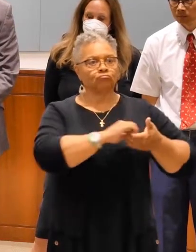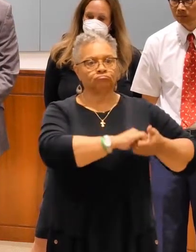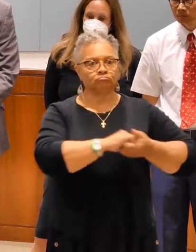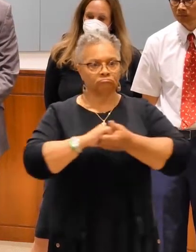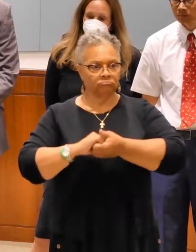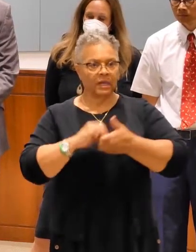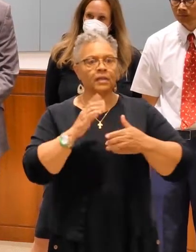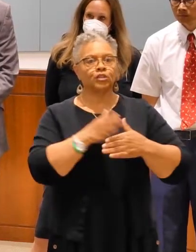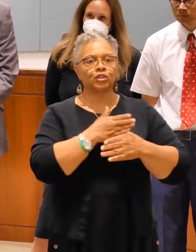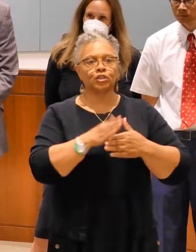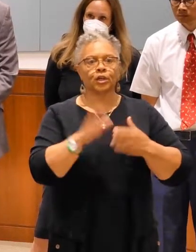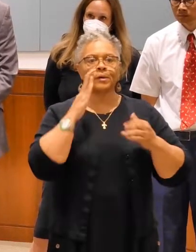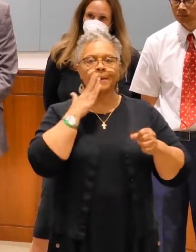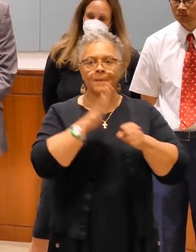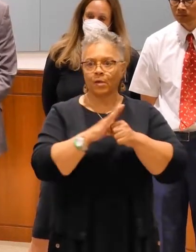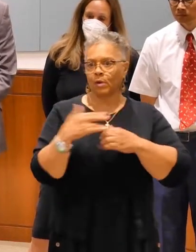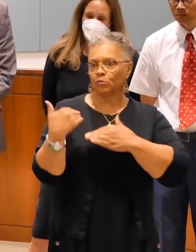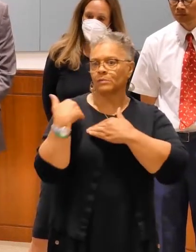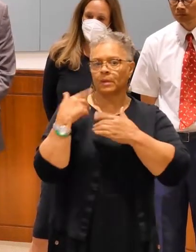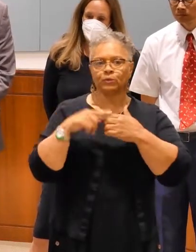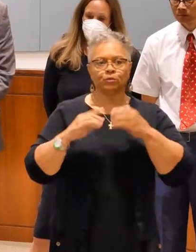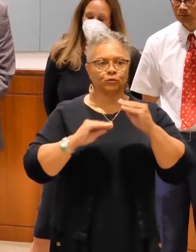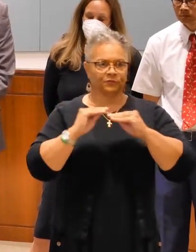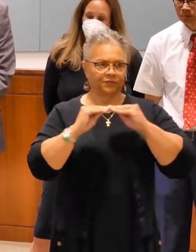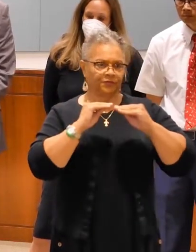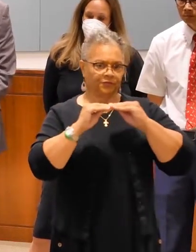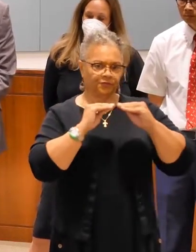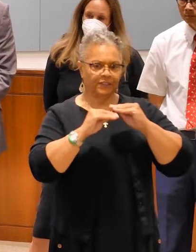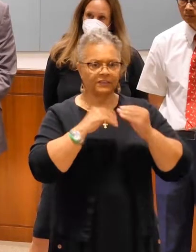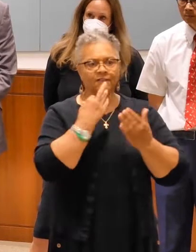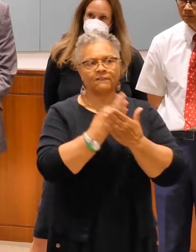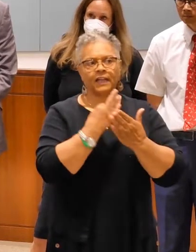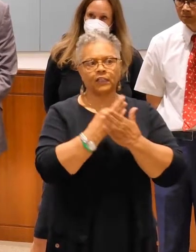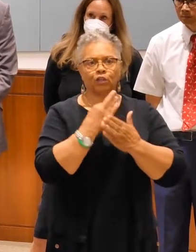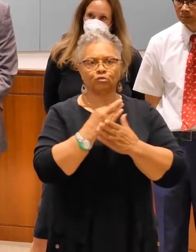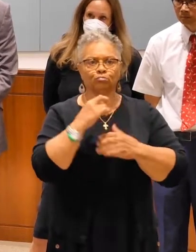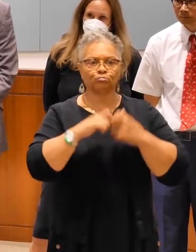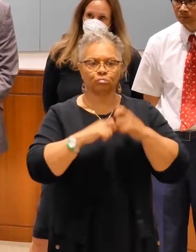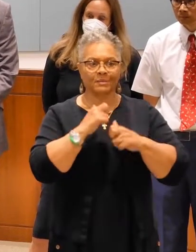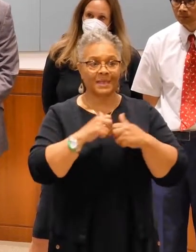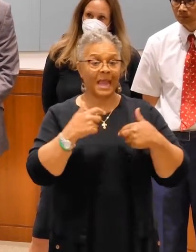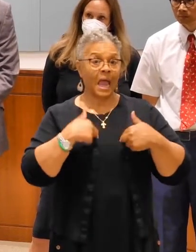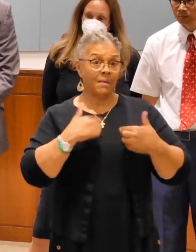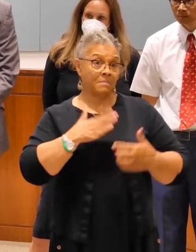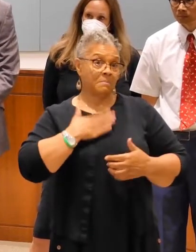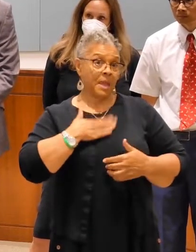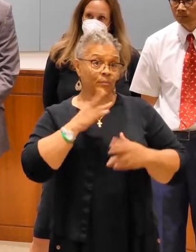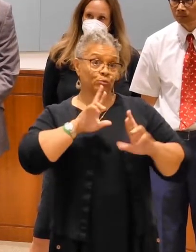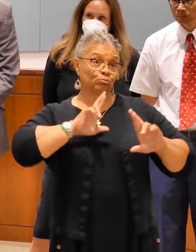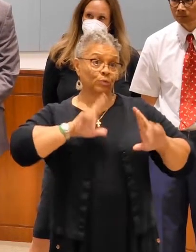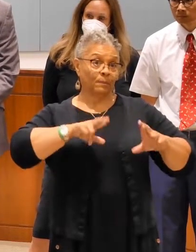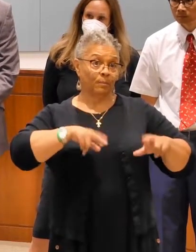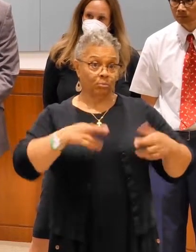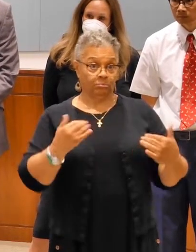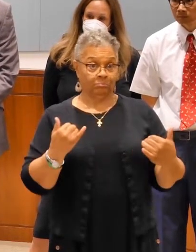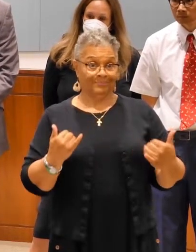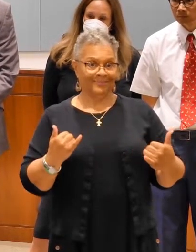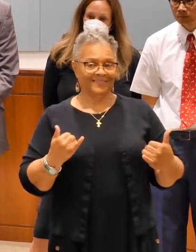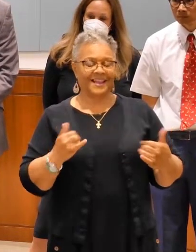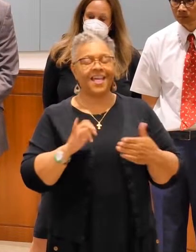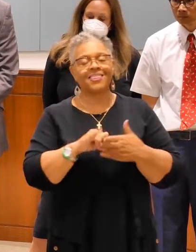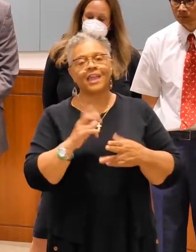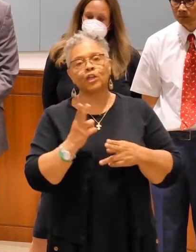commitment and responsibility to fix the structural financial problem. I am pleased to report today that